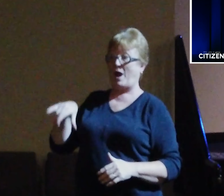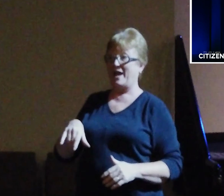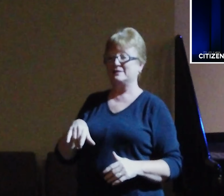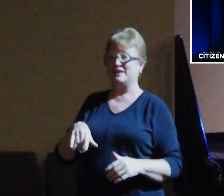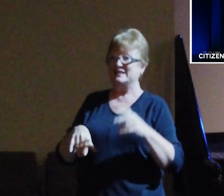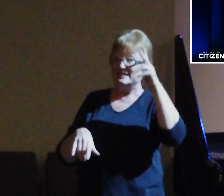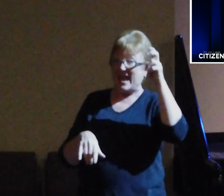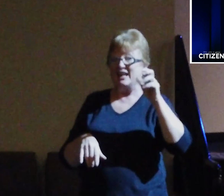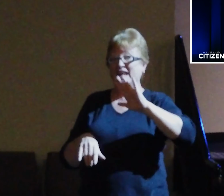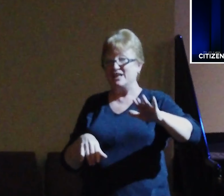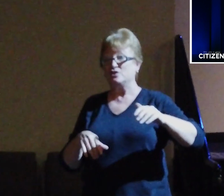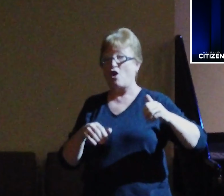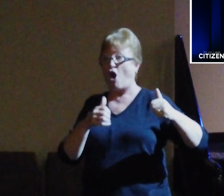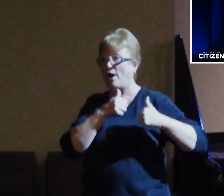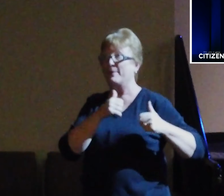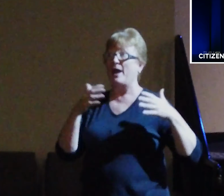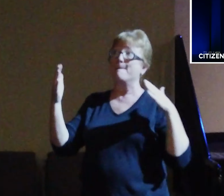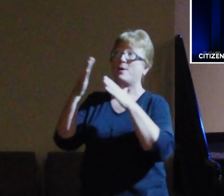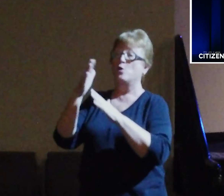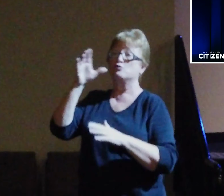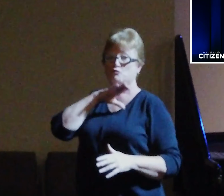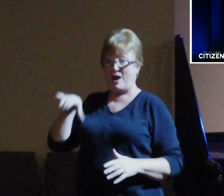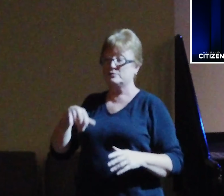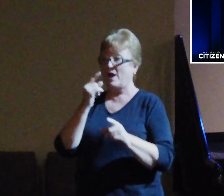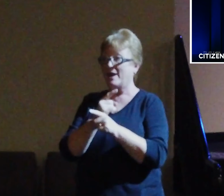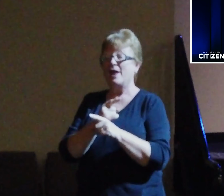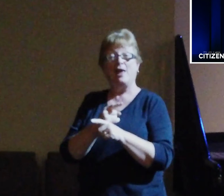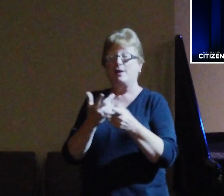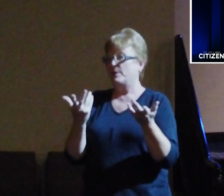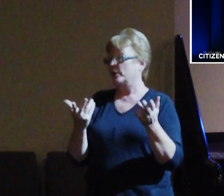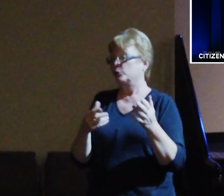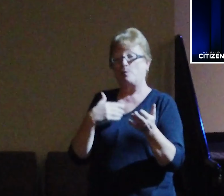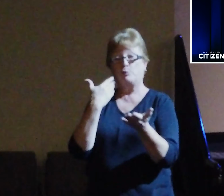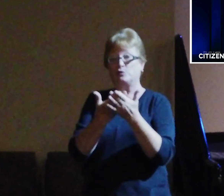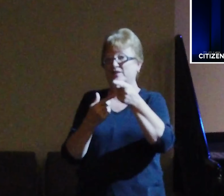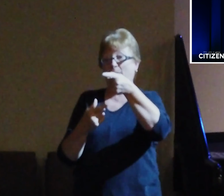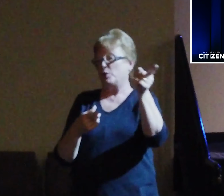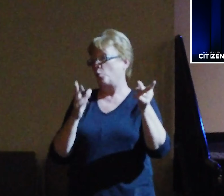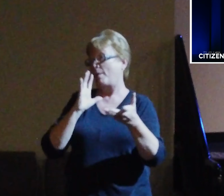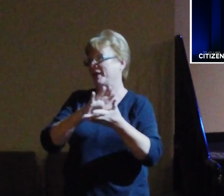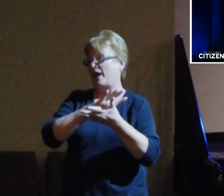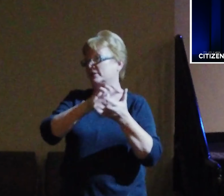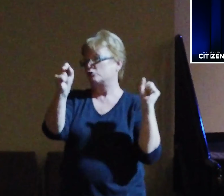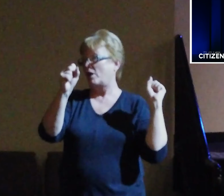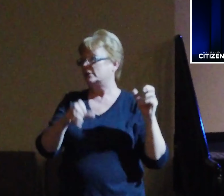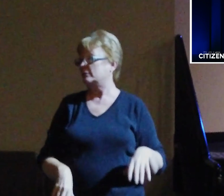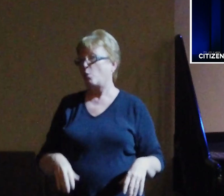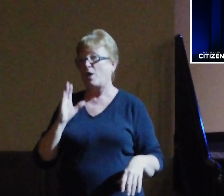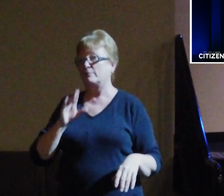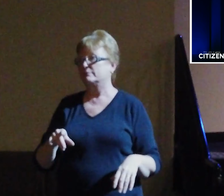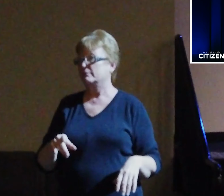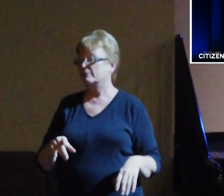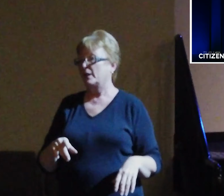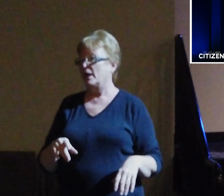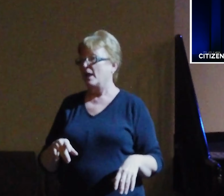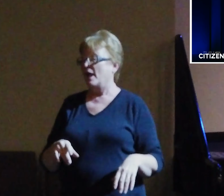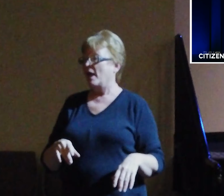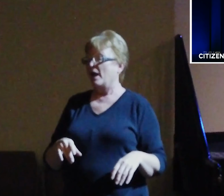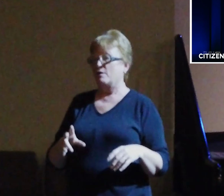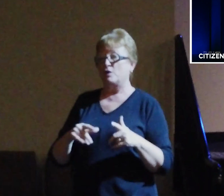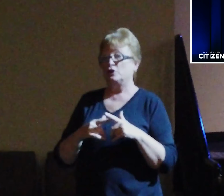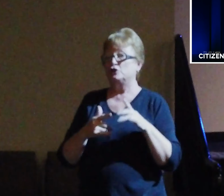It is a clear sign to them of their destruction. Our fearless faith in the midst of opposition shows